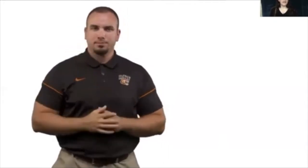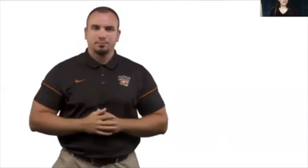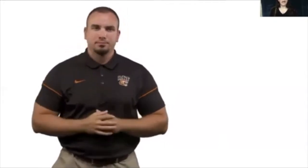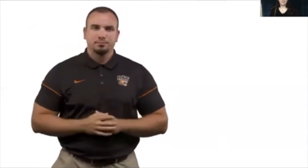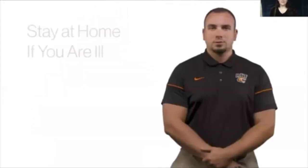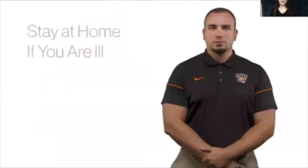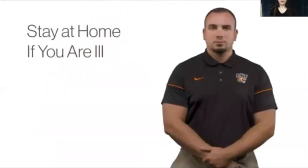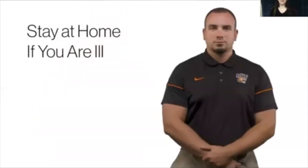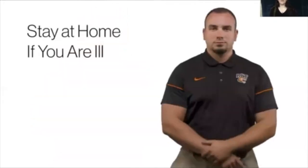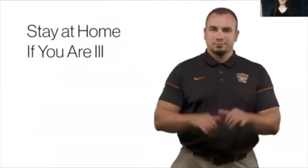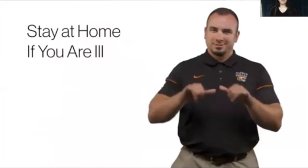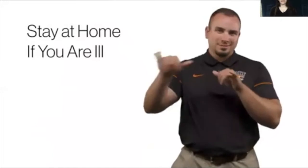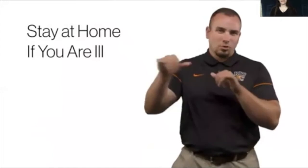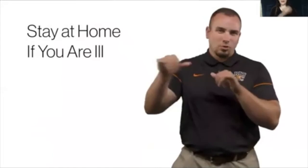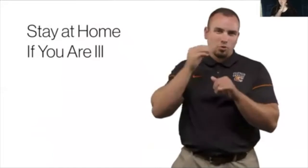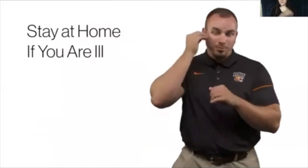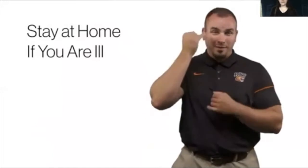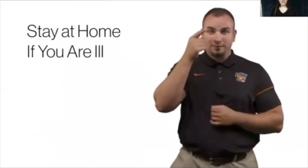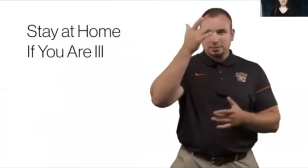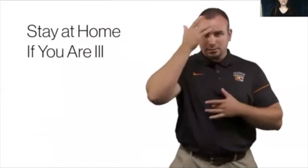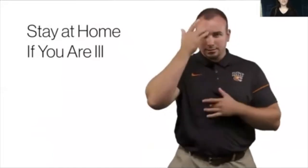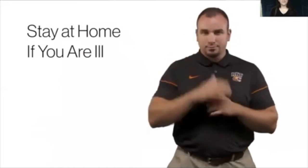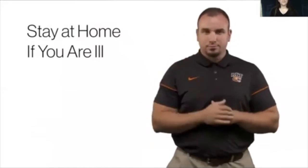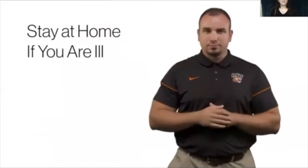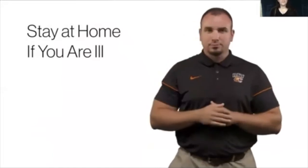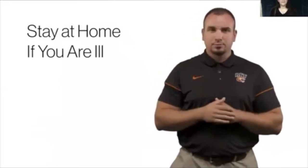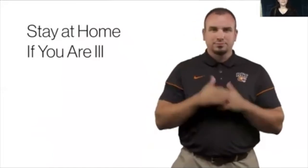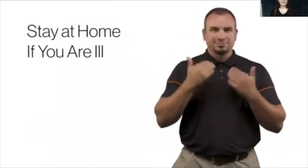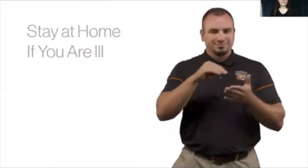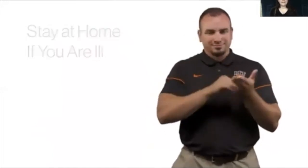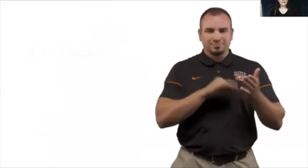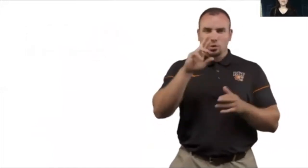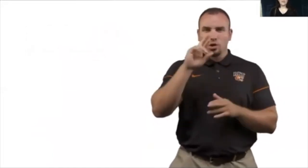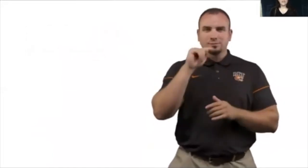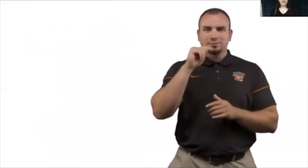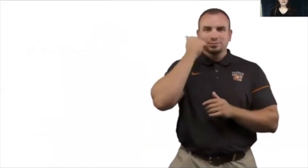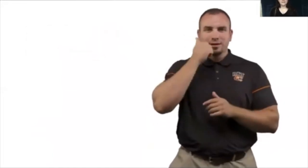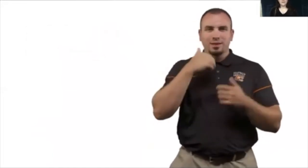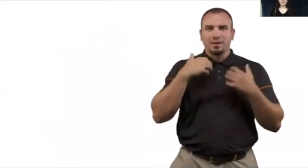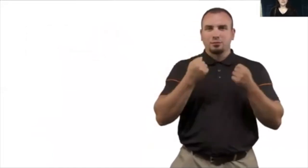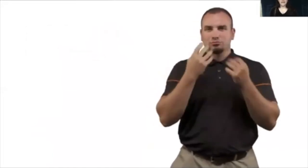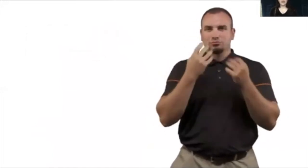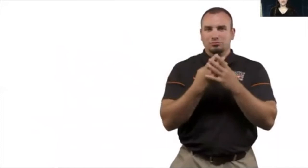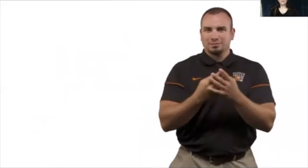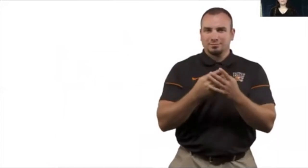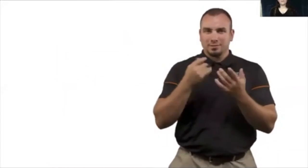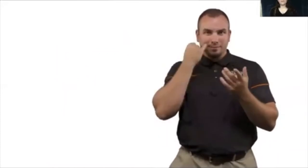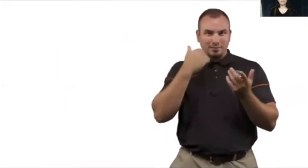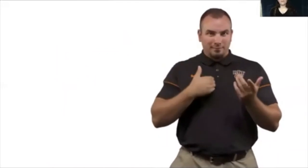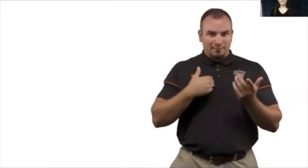paper towel, and be sure to leave it for 20 seconds after you've cleaned it. If you feel sick, you should be staying